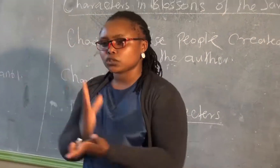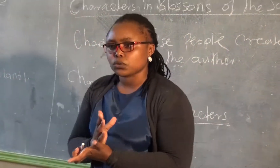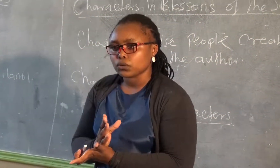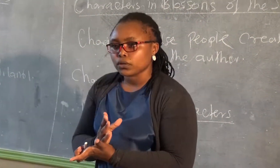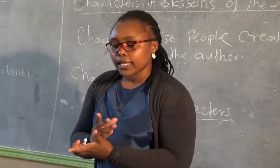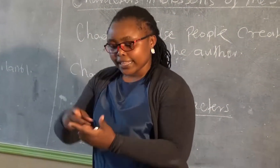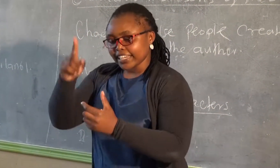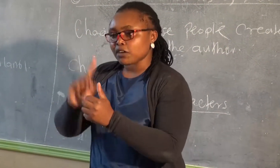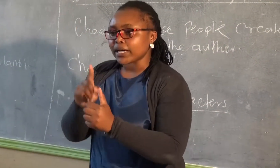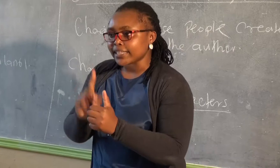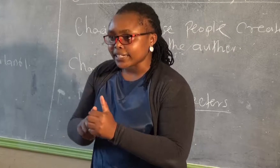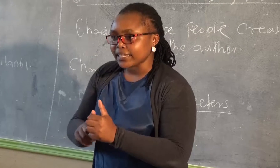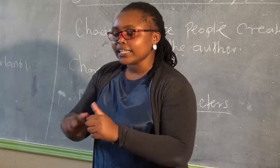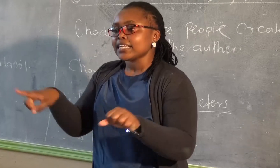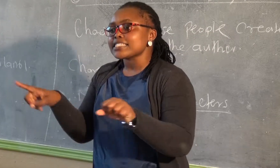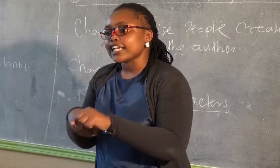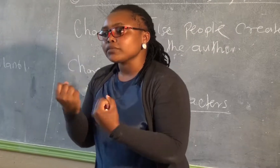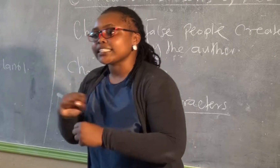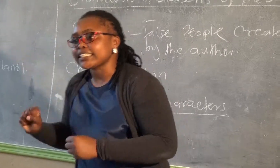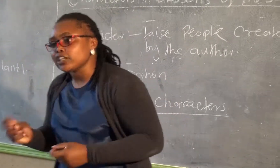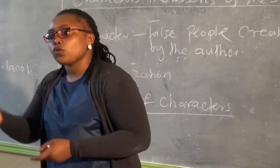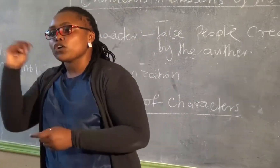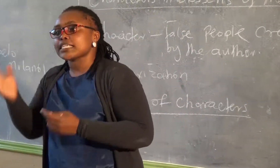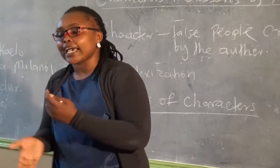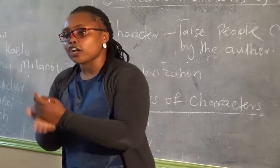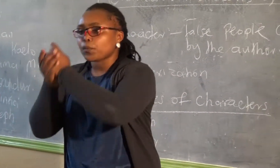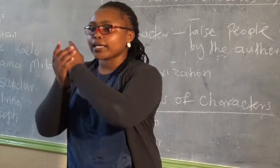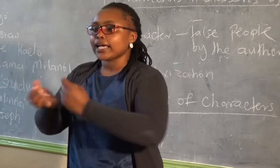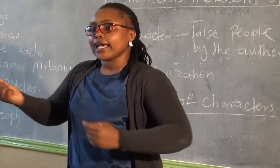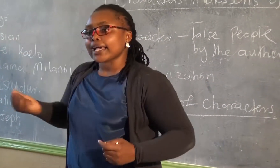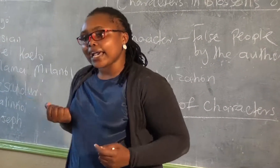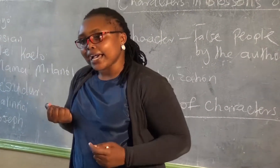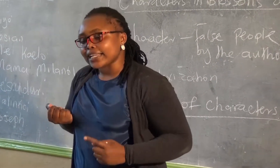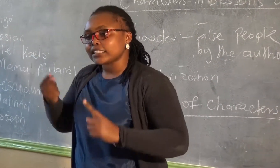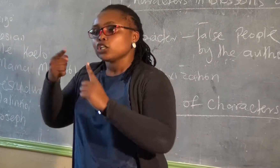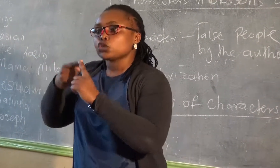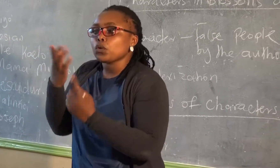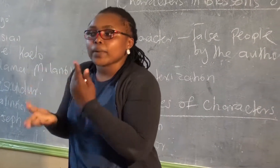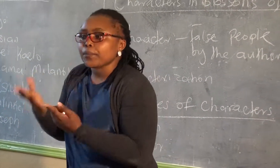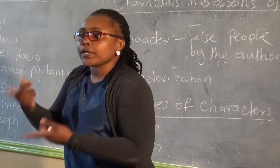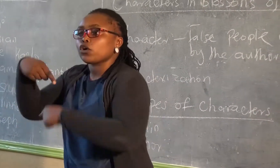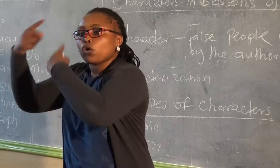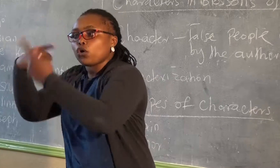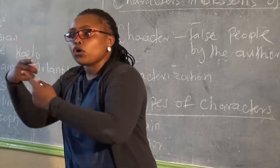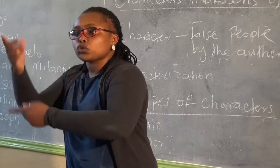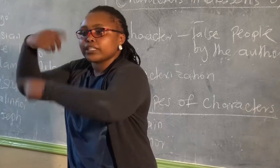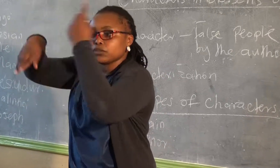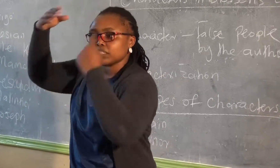too. Then number three, since she was helping girls to maybe go to the